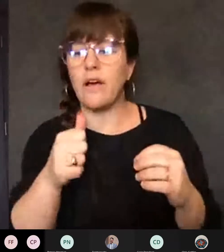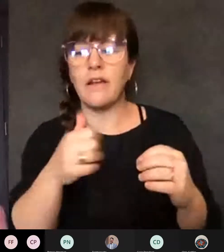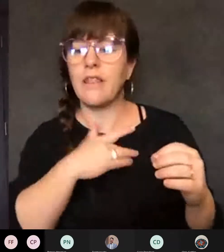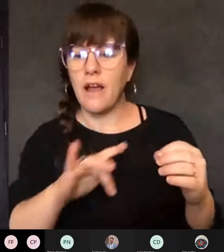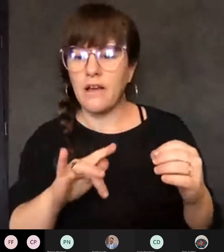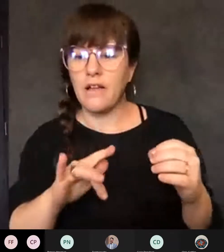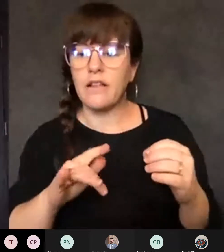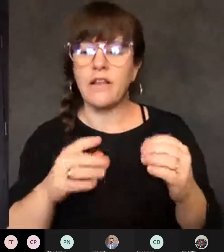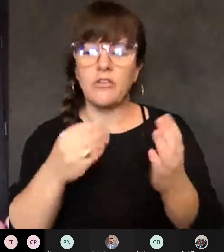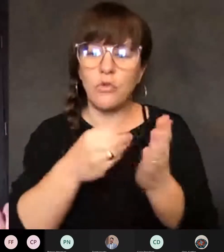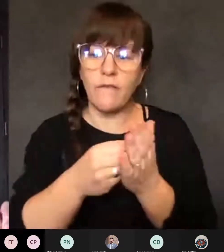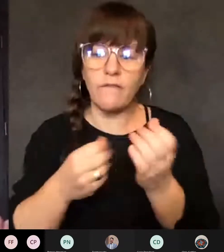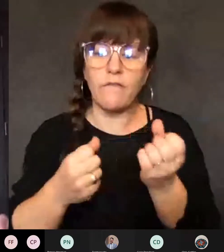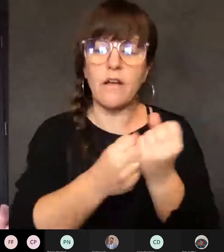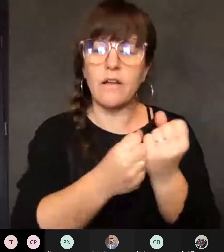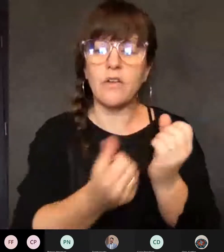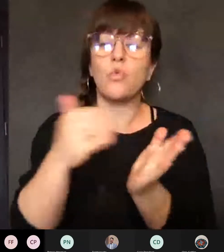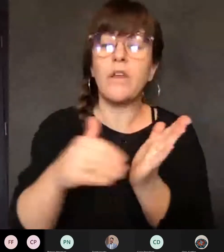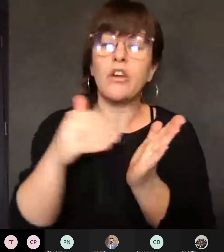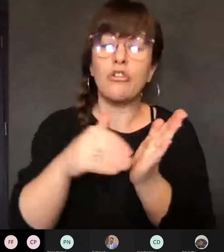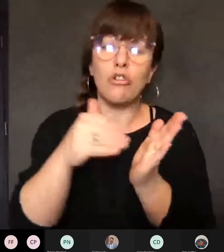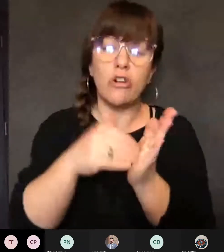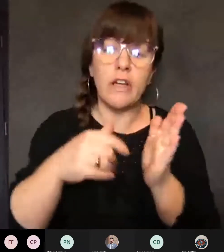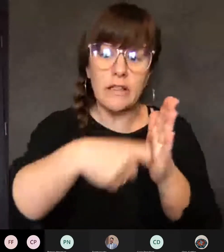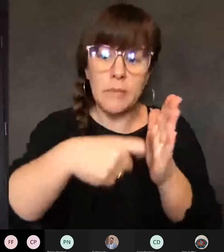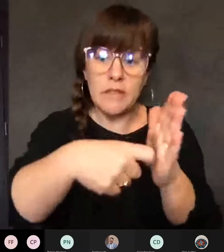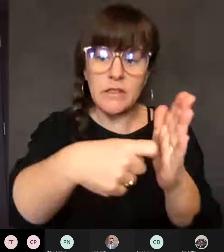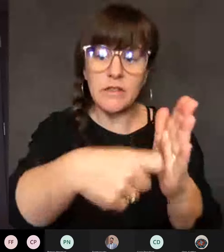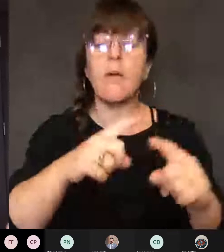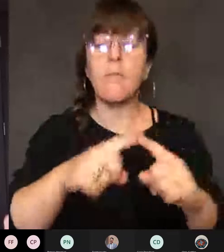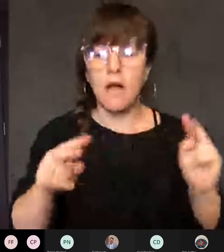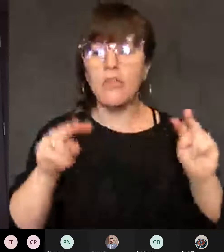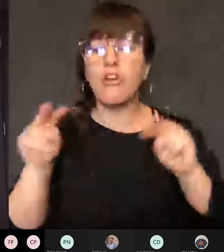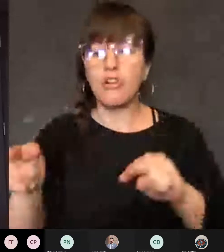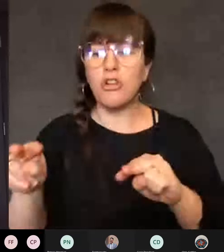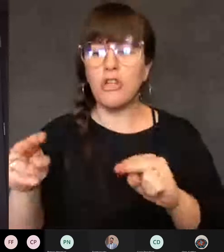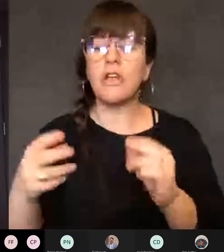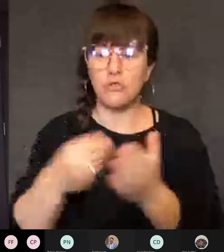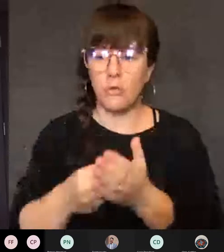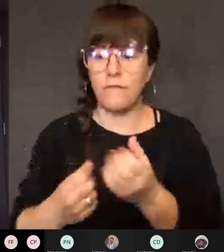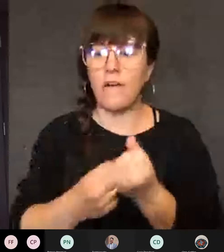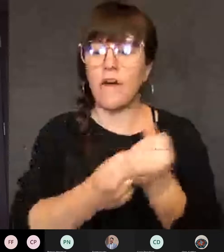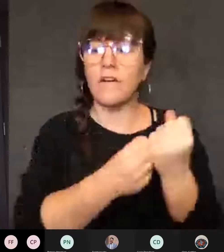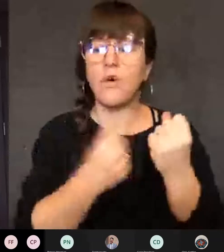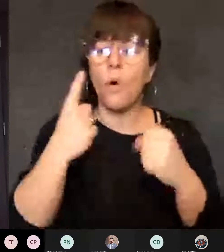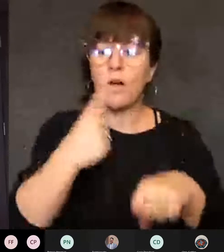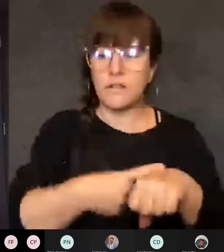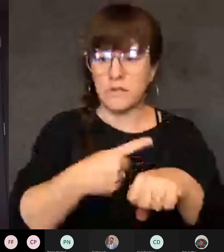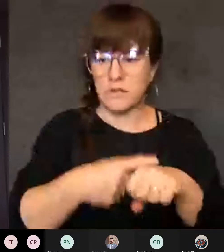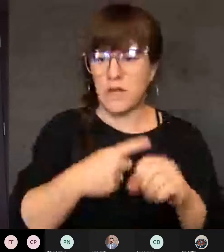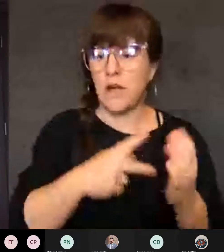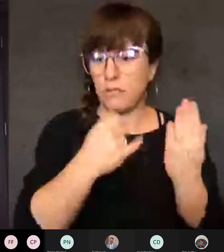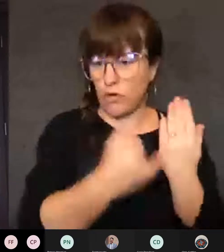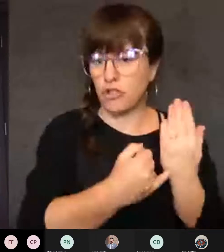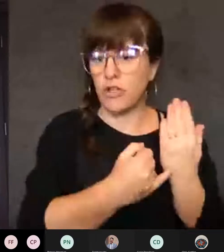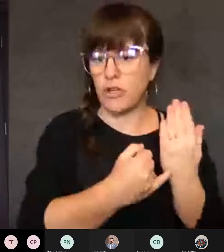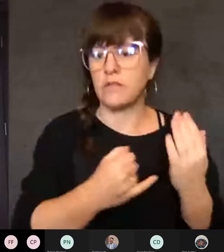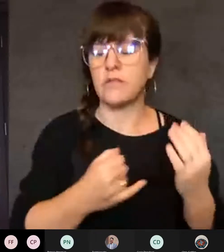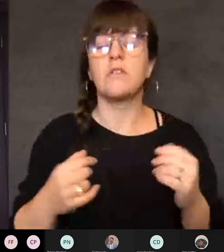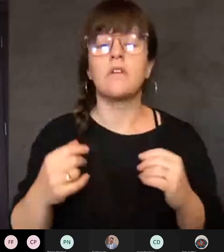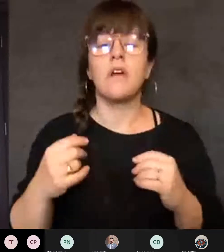but they are looking at, one-time projects. And I think that's why both of those